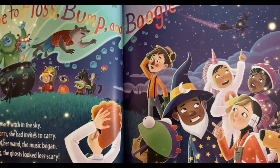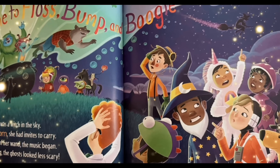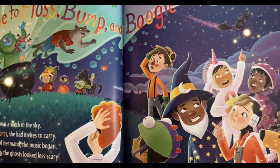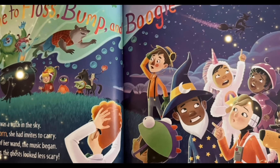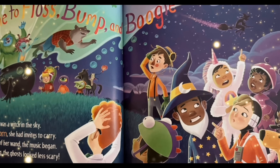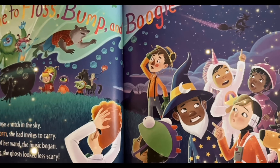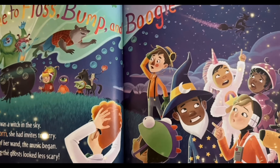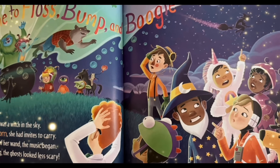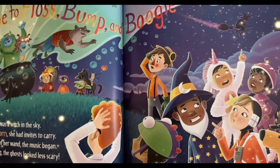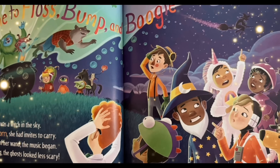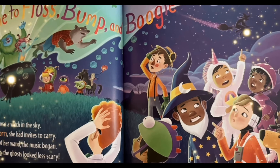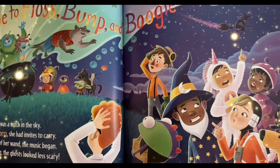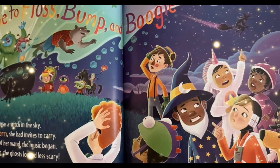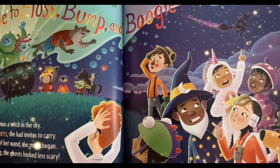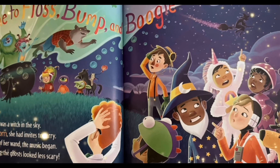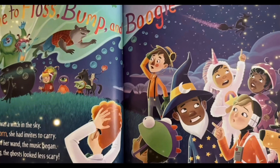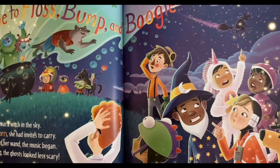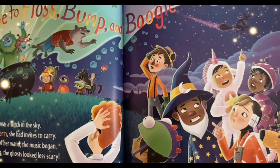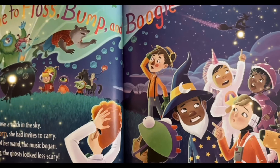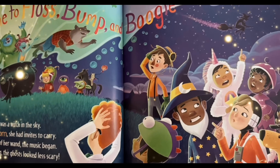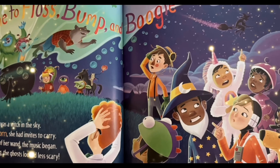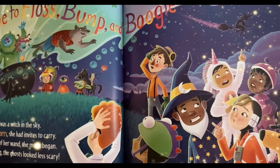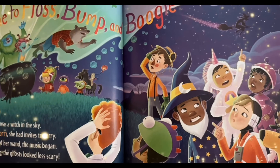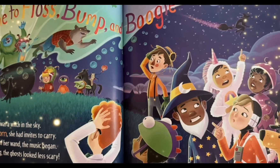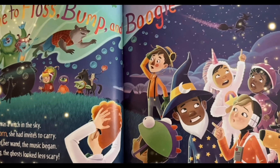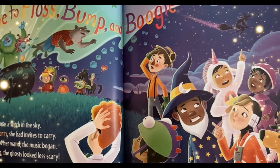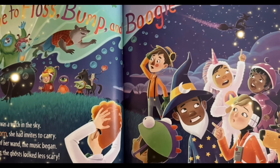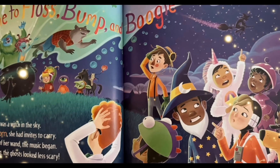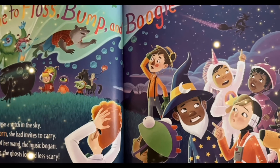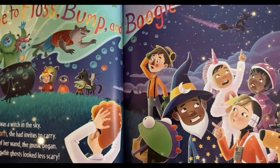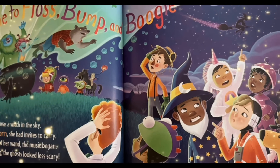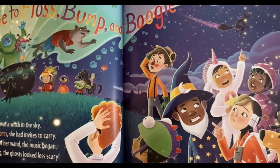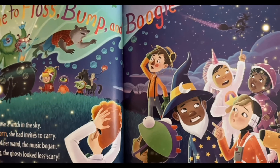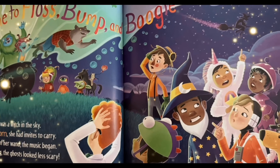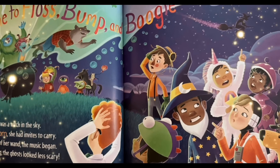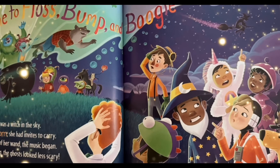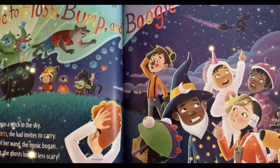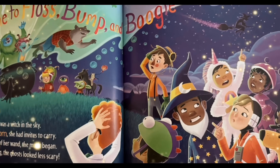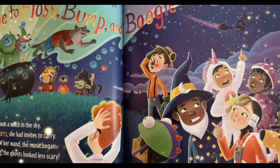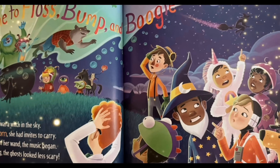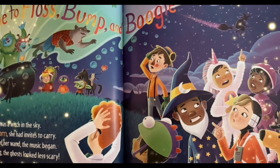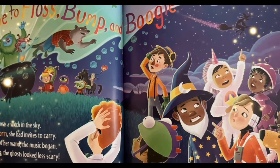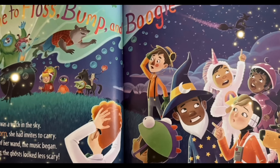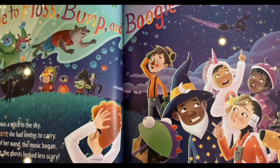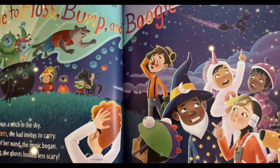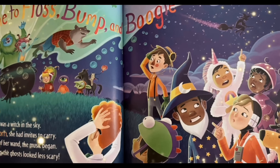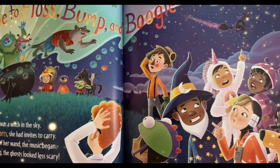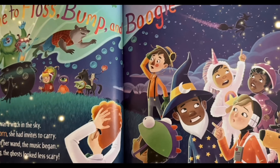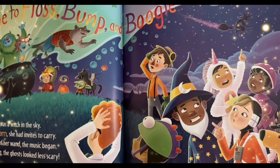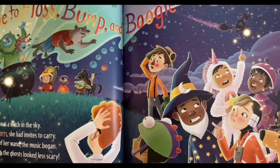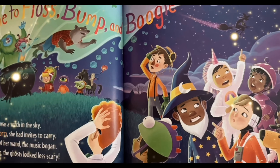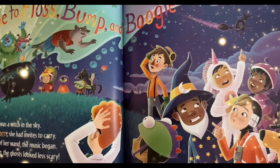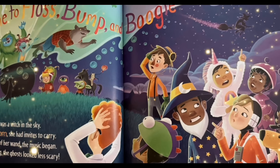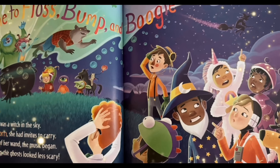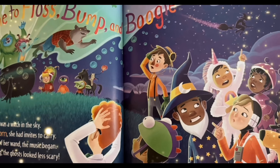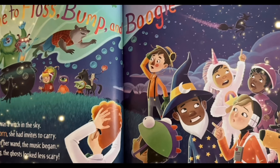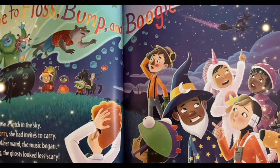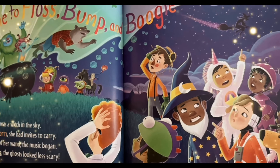sky. On her broom, she had invites to carry. With the wave of her wand, the